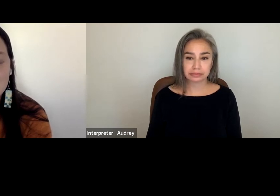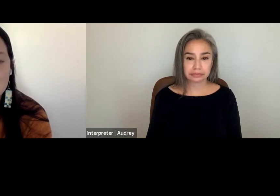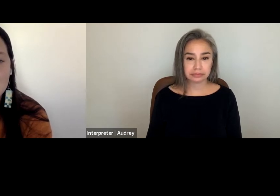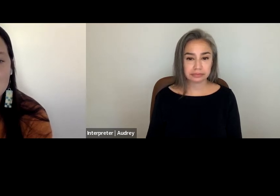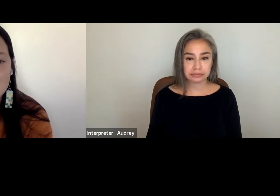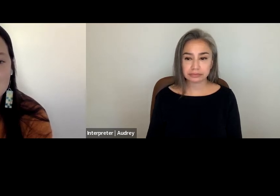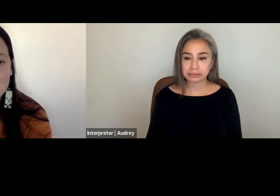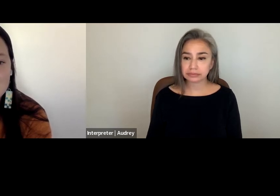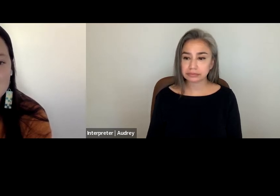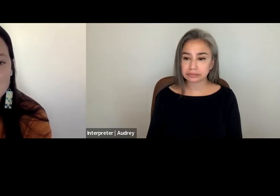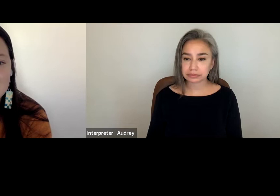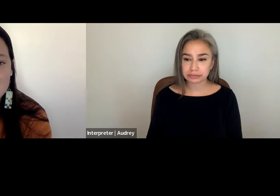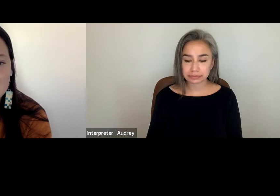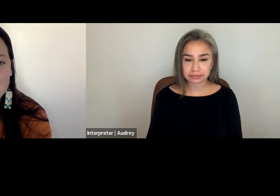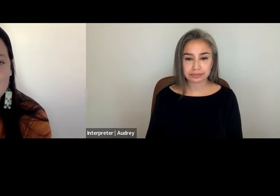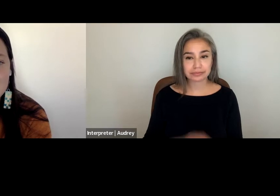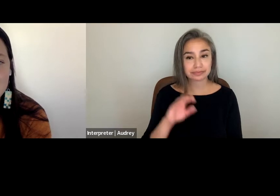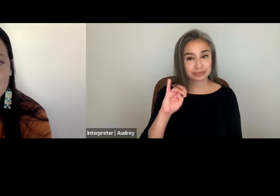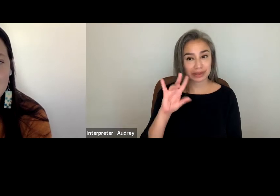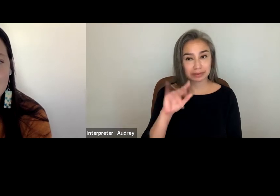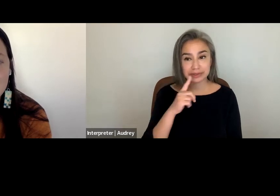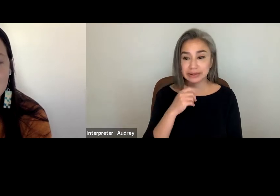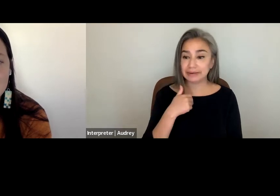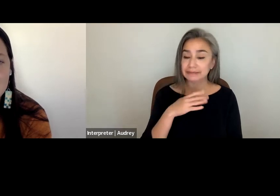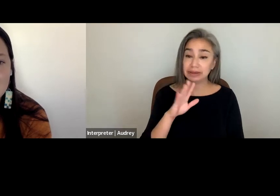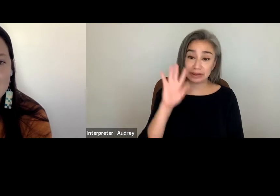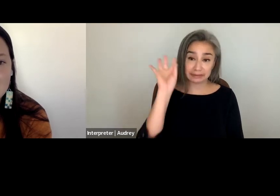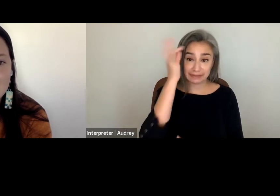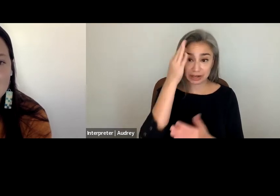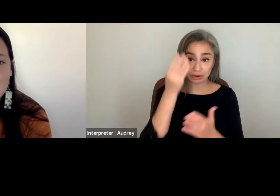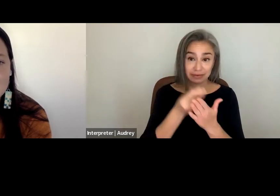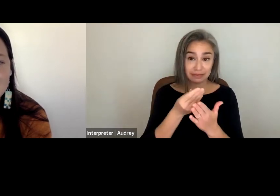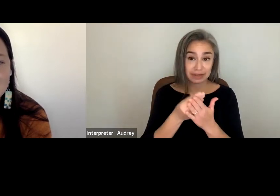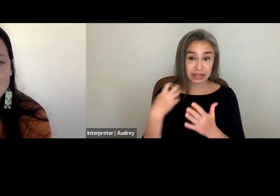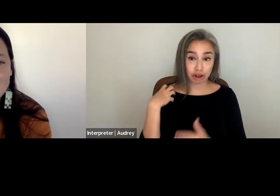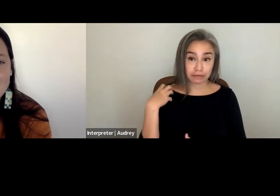Okay, we have a federal funding officer in the audience.